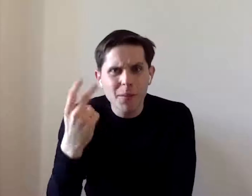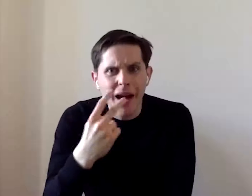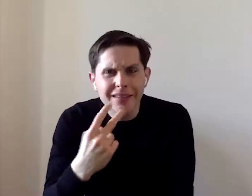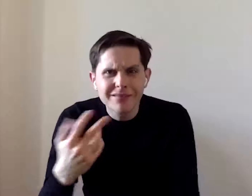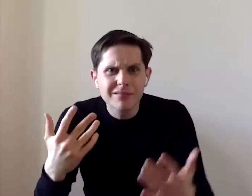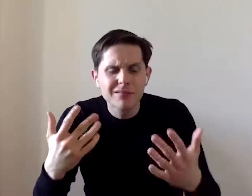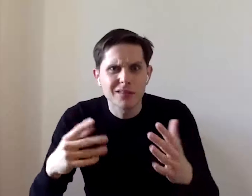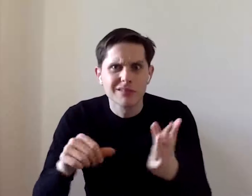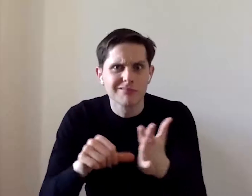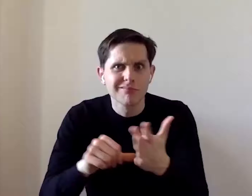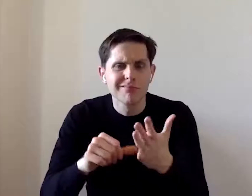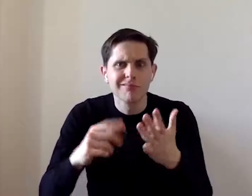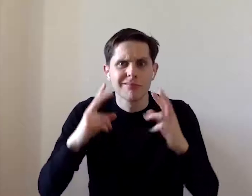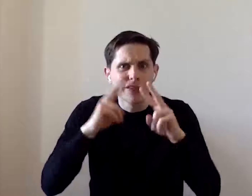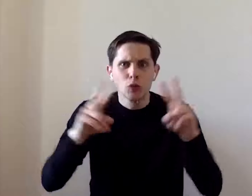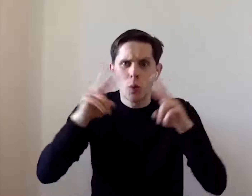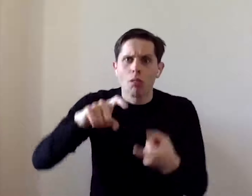focus of them and how that's been the challenge before.